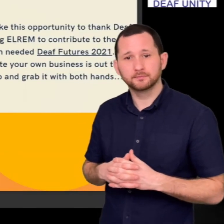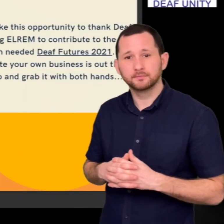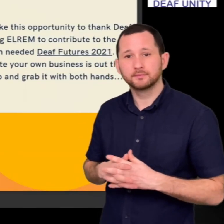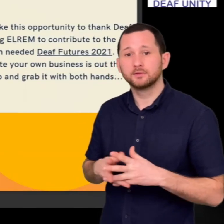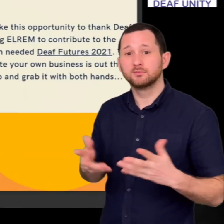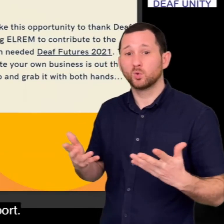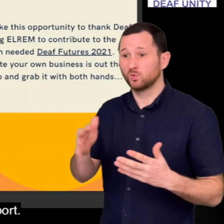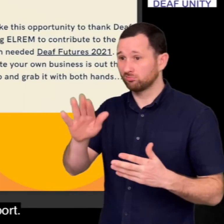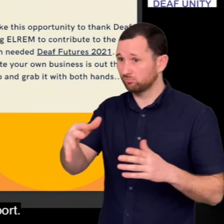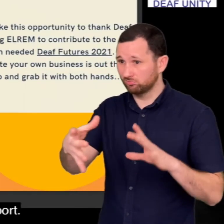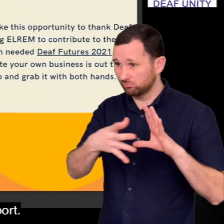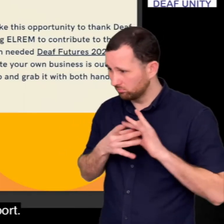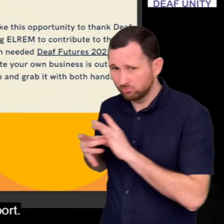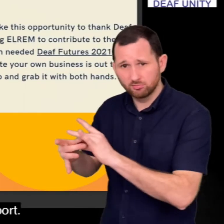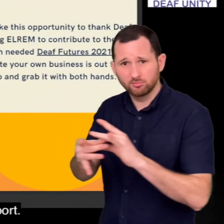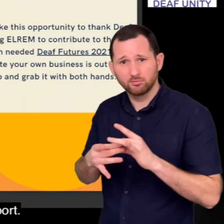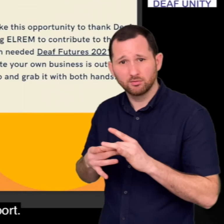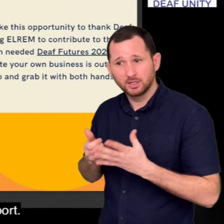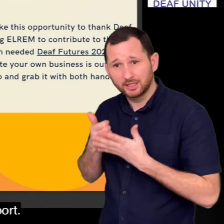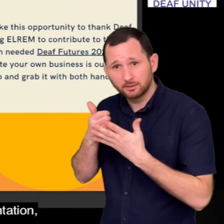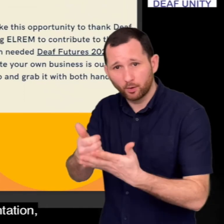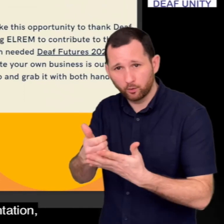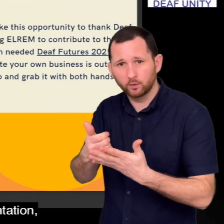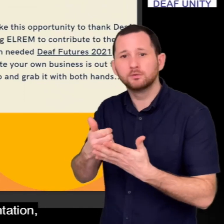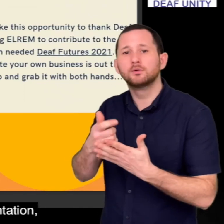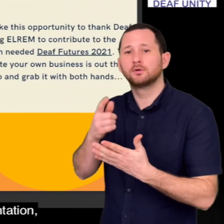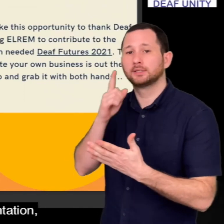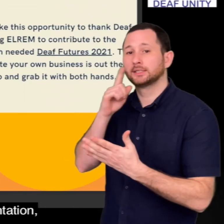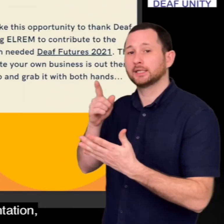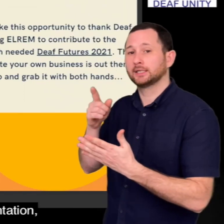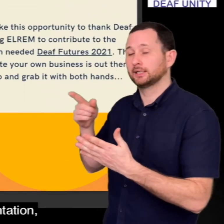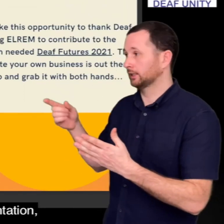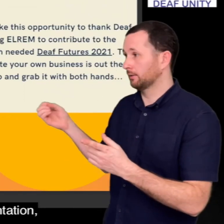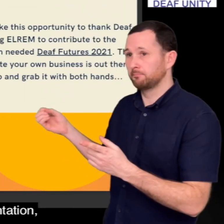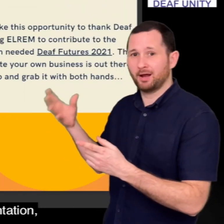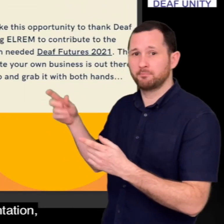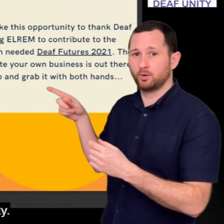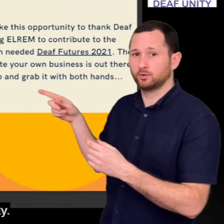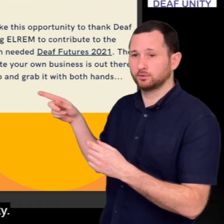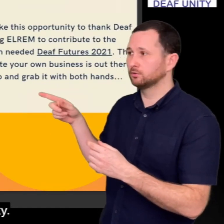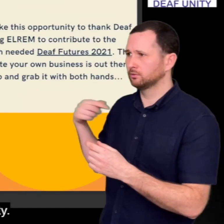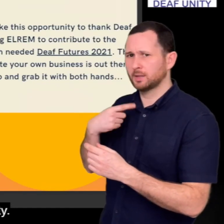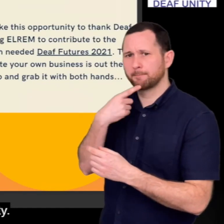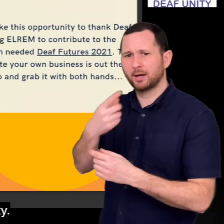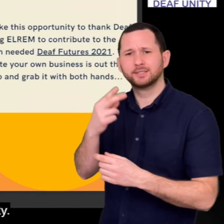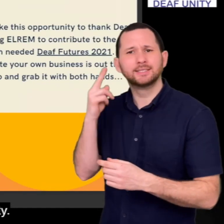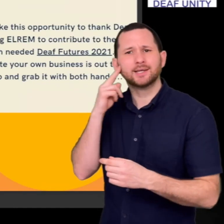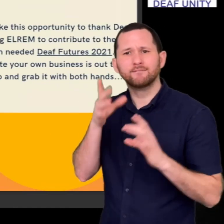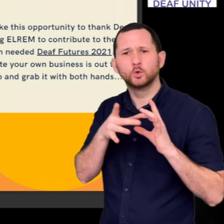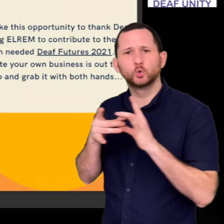and connect with other support. So at the top of this presentation, I mentioned Deaf